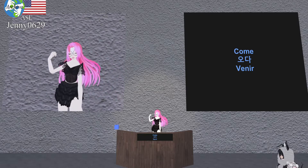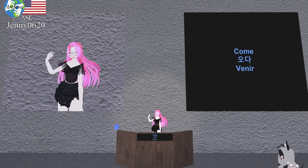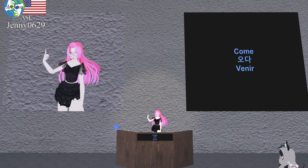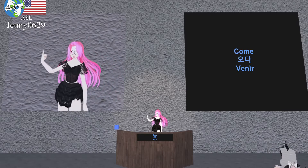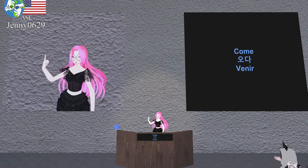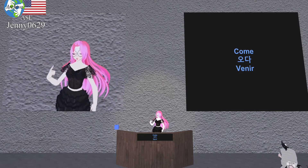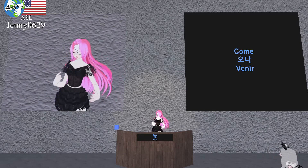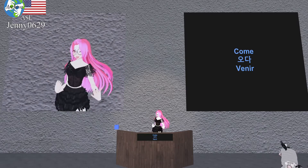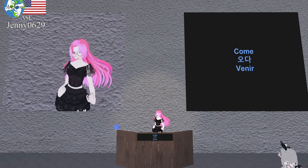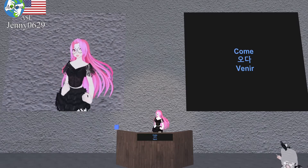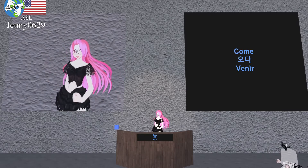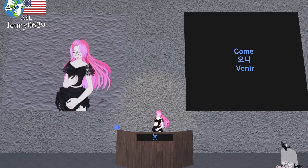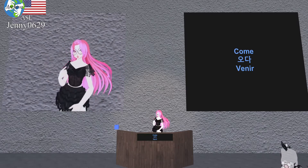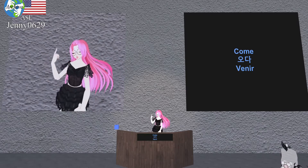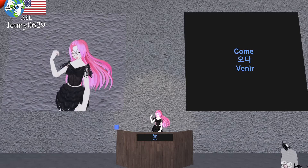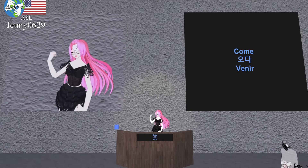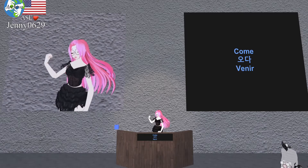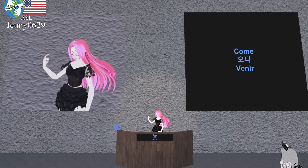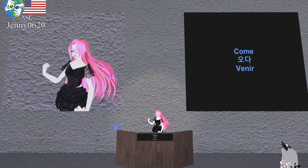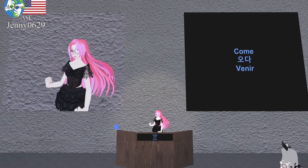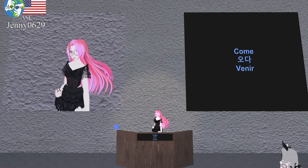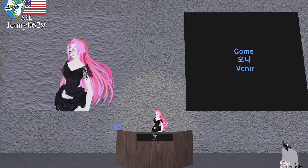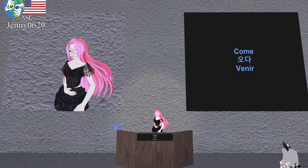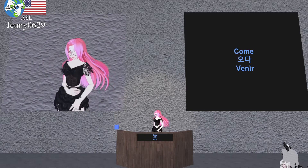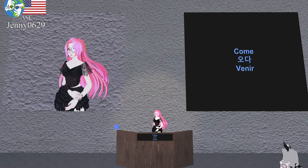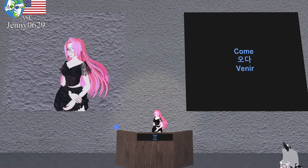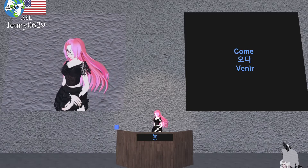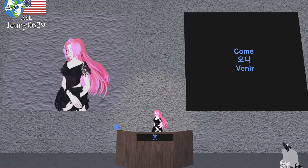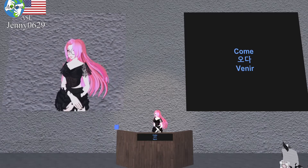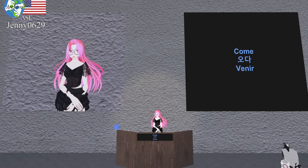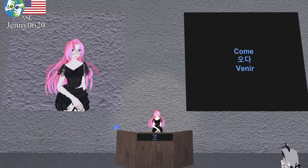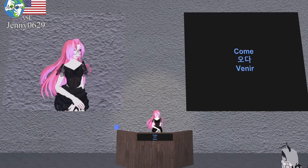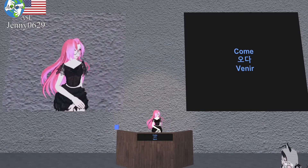Scary dream. Yep. Also, I had a scary dream. Whatever it is.